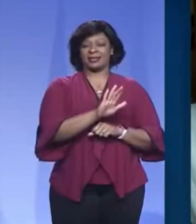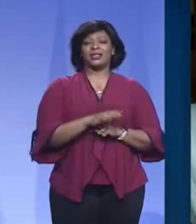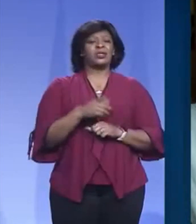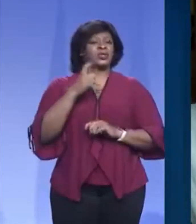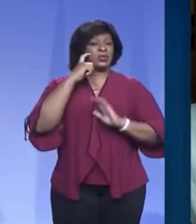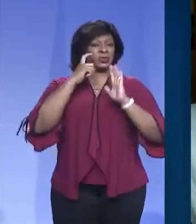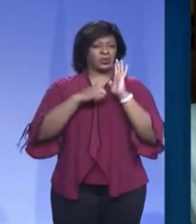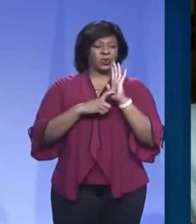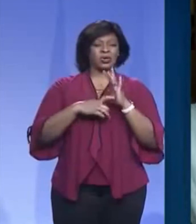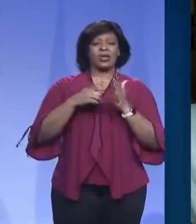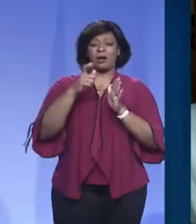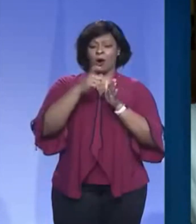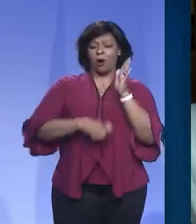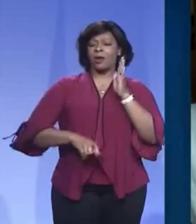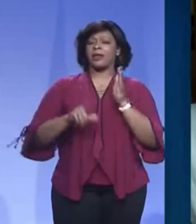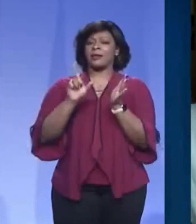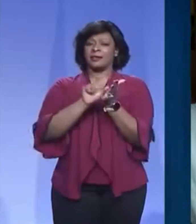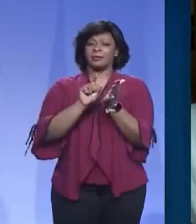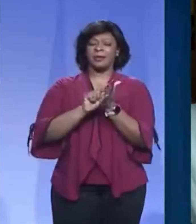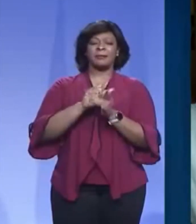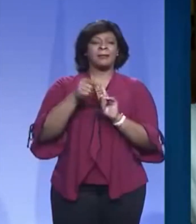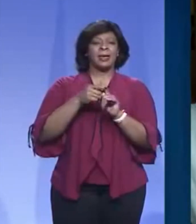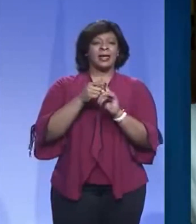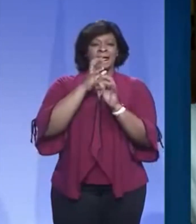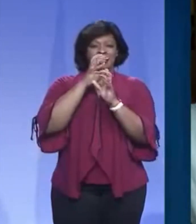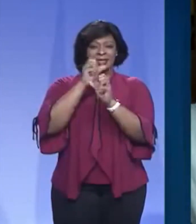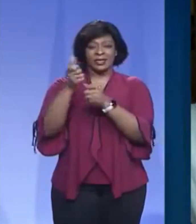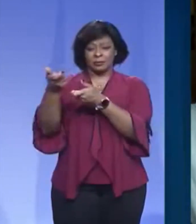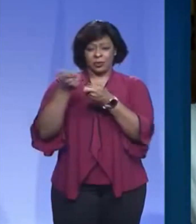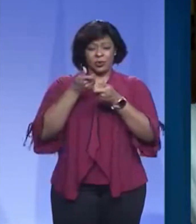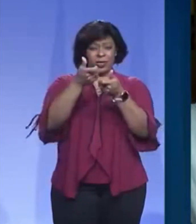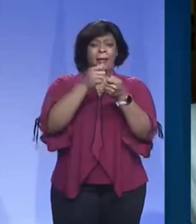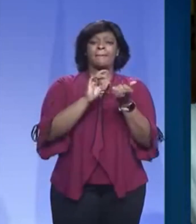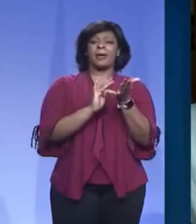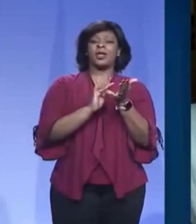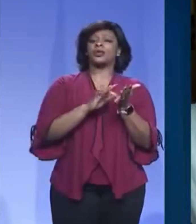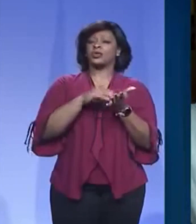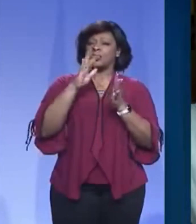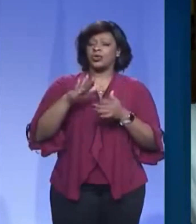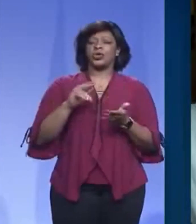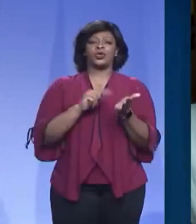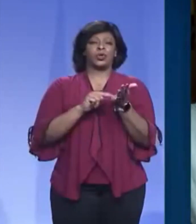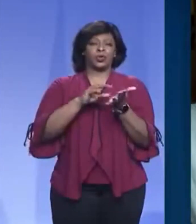You've seen some articles in the paper about us even engaging medical students, nursing students,